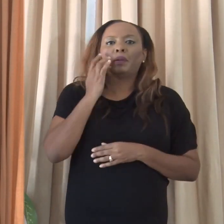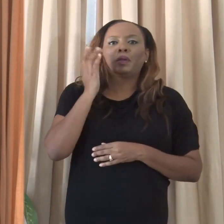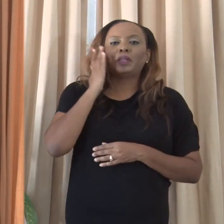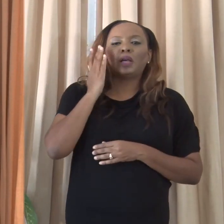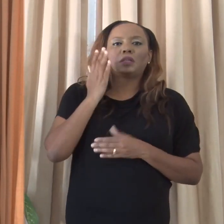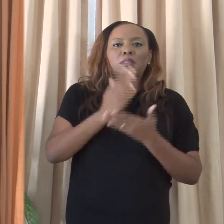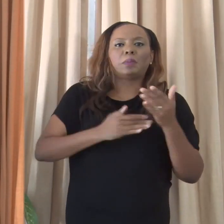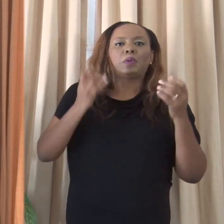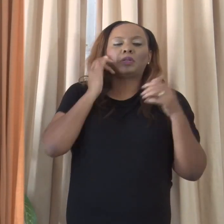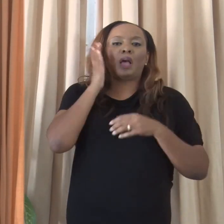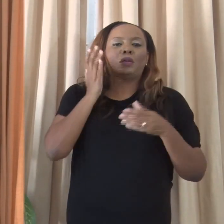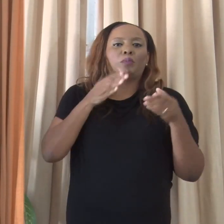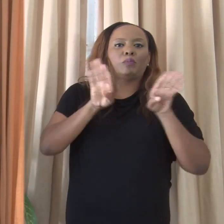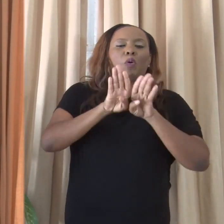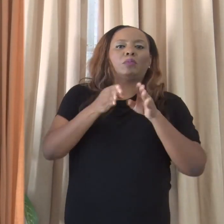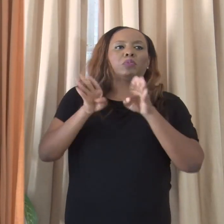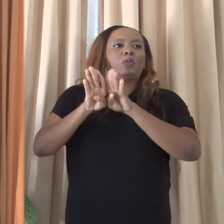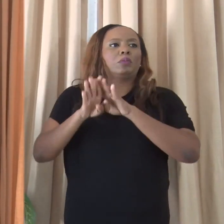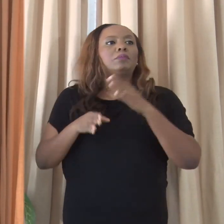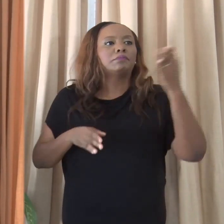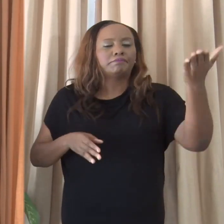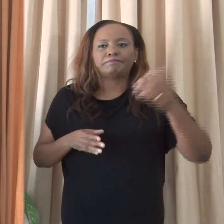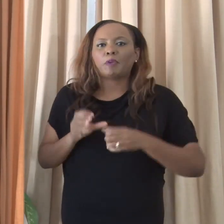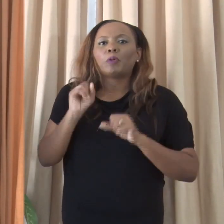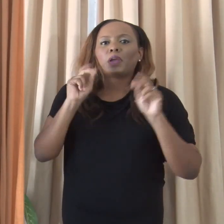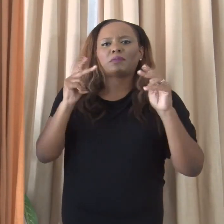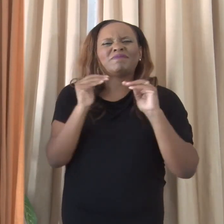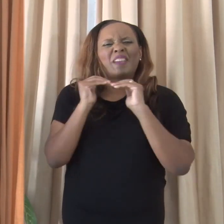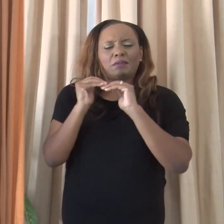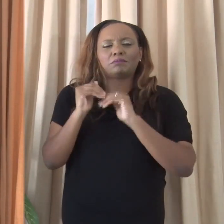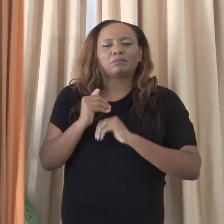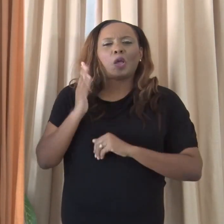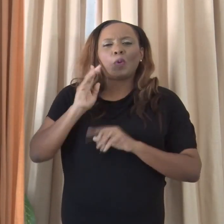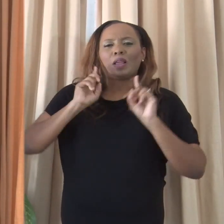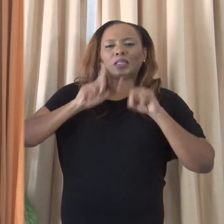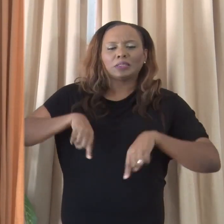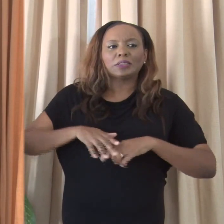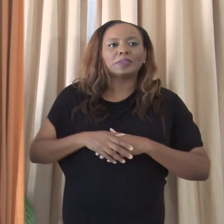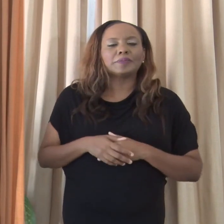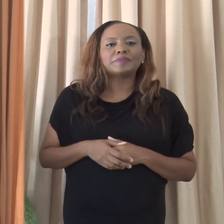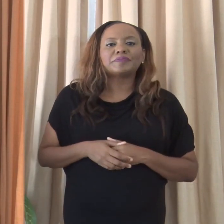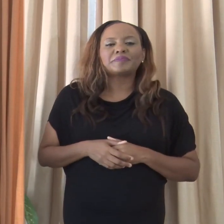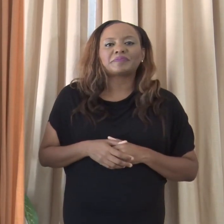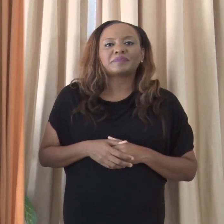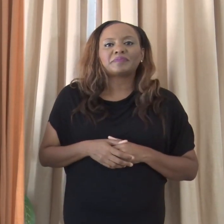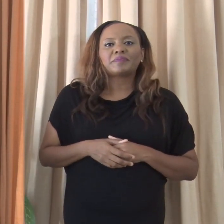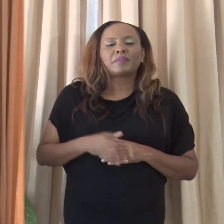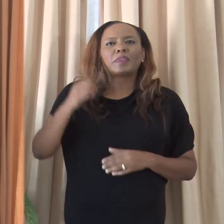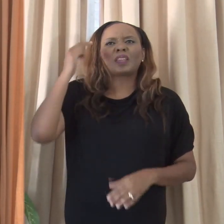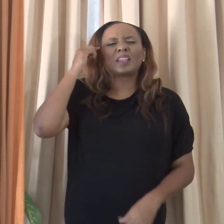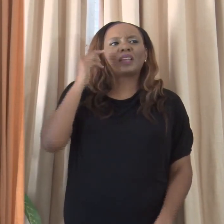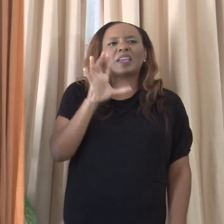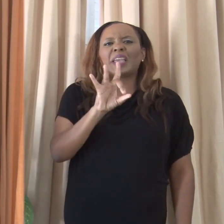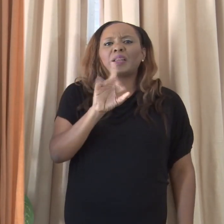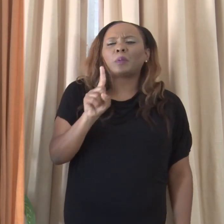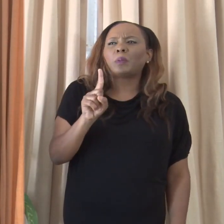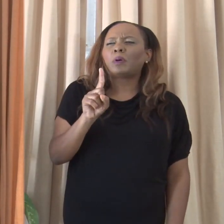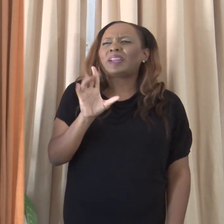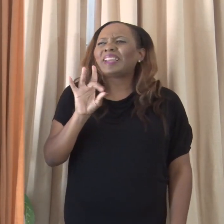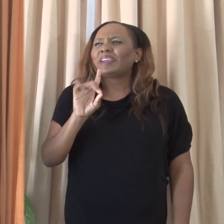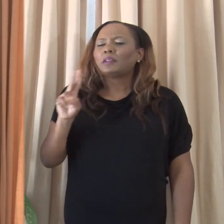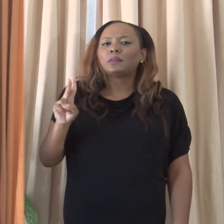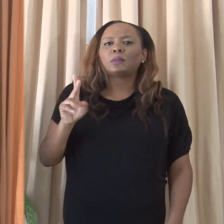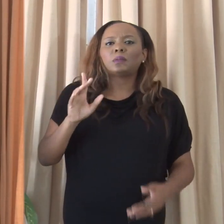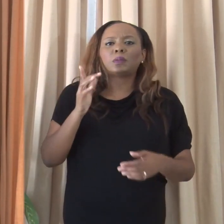closing temporarily. Fair question. There are, I think, 81 or 82 hotels which